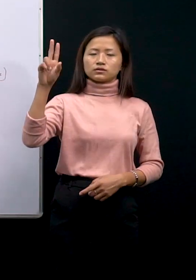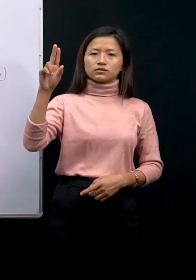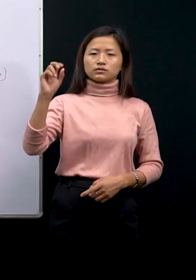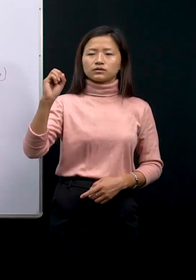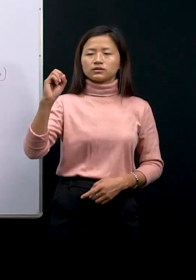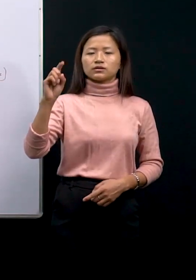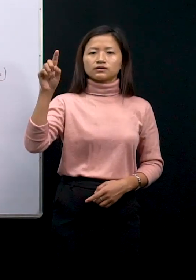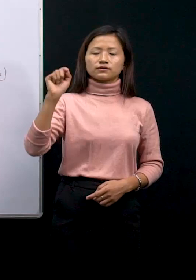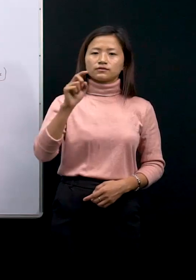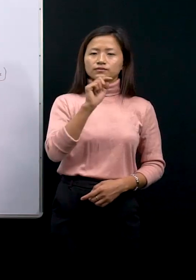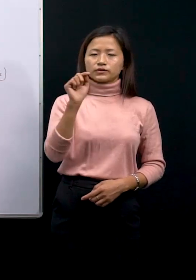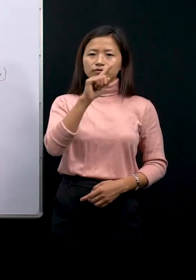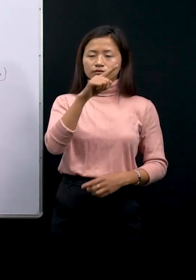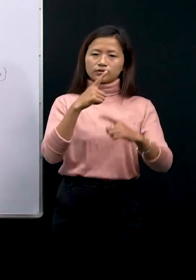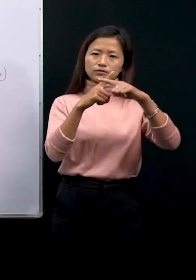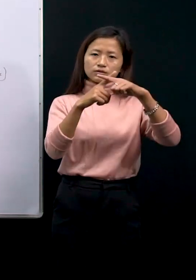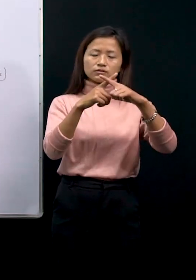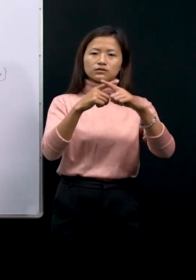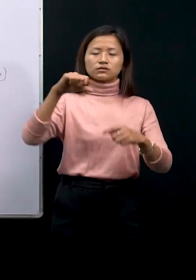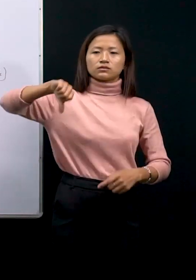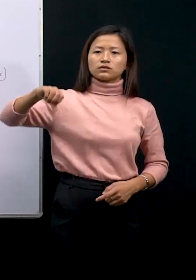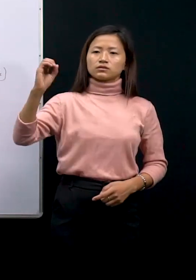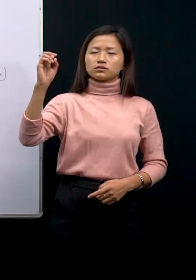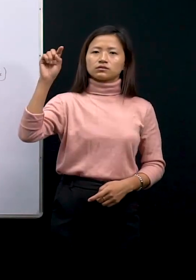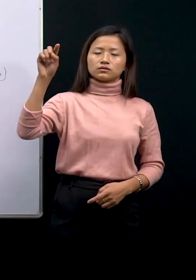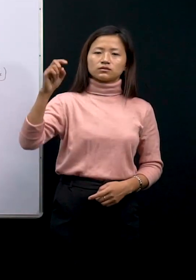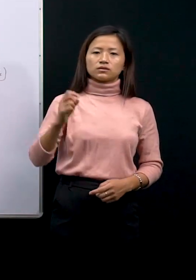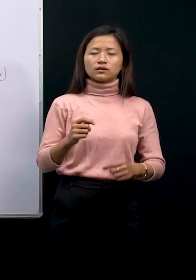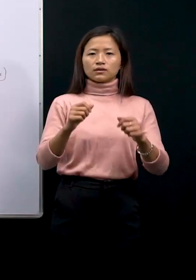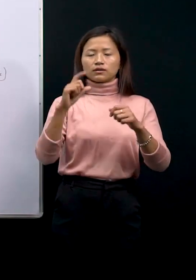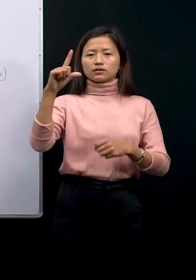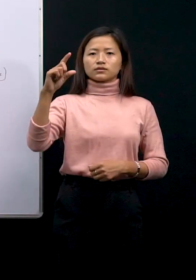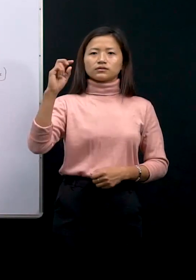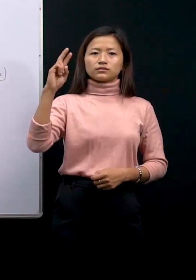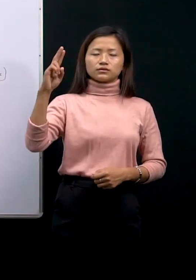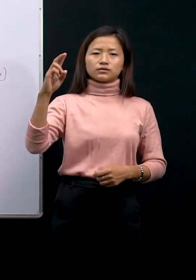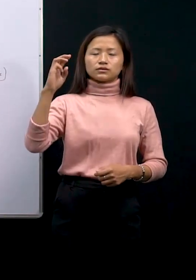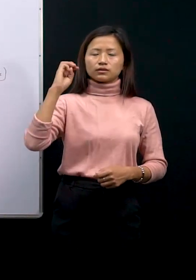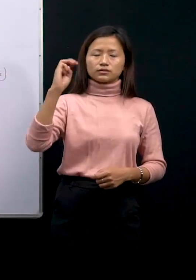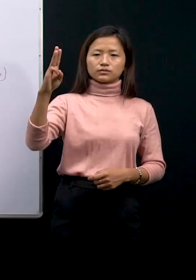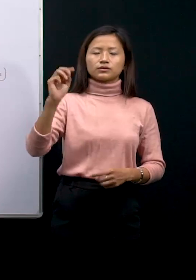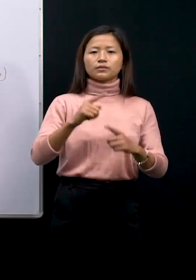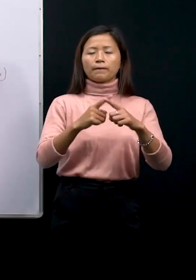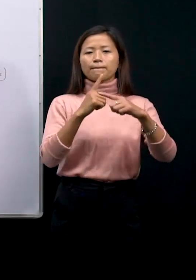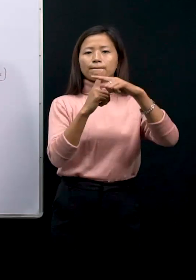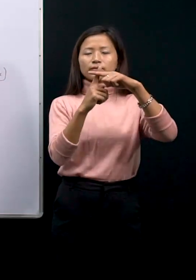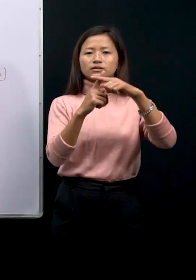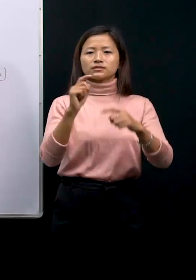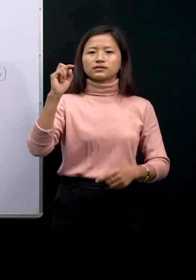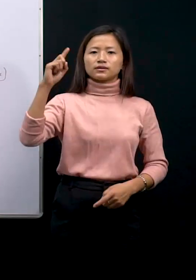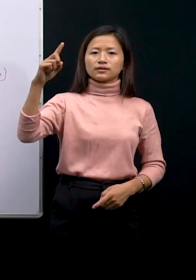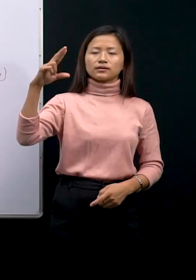degree divide how many degree? 90. Angle 2 plus angle 3 is equal how many degree? 90 degree. What is angle 2 plus 3? That